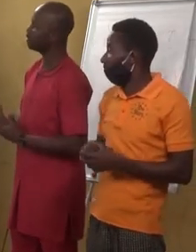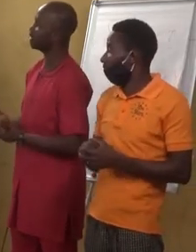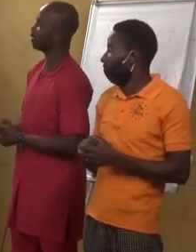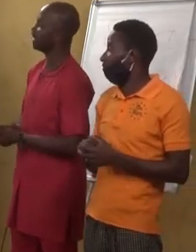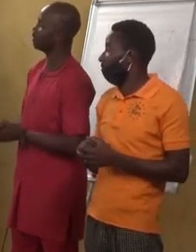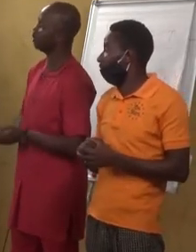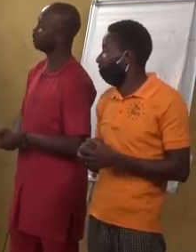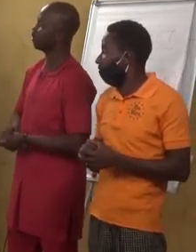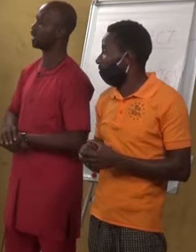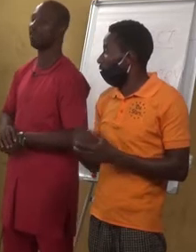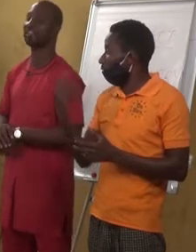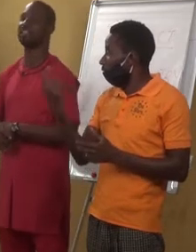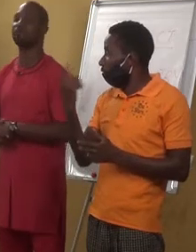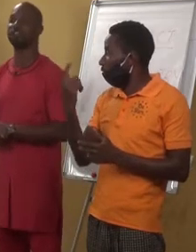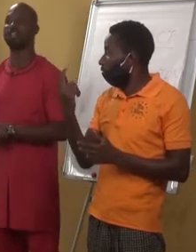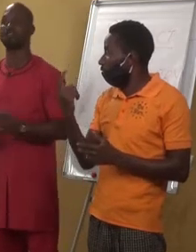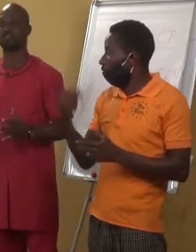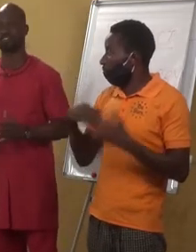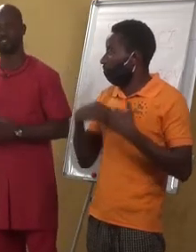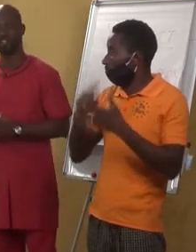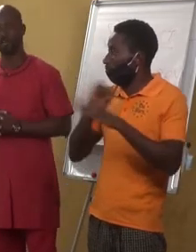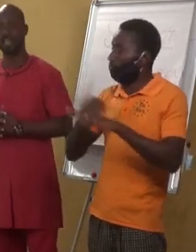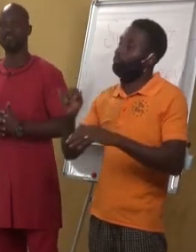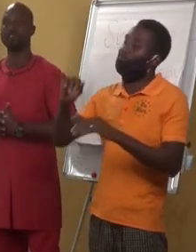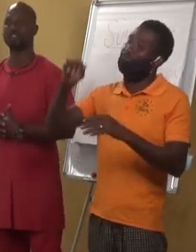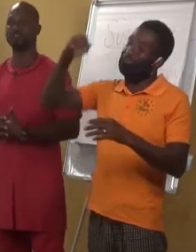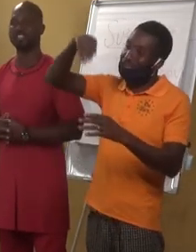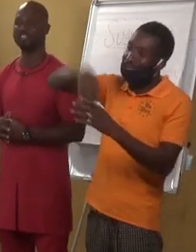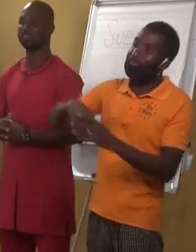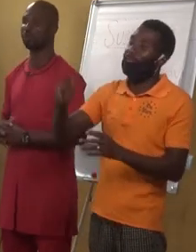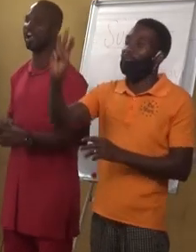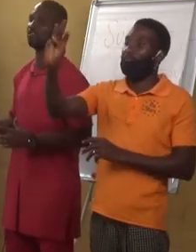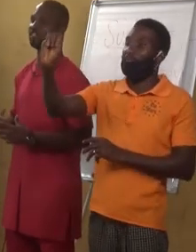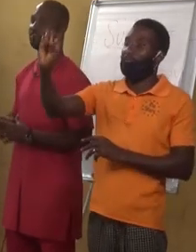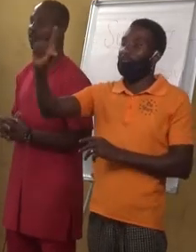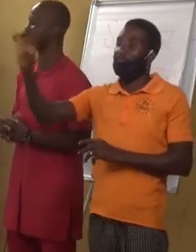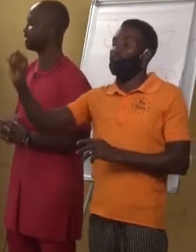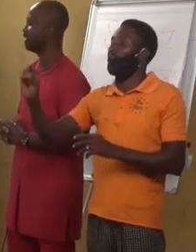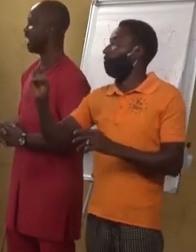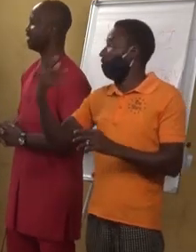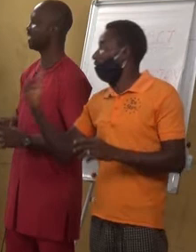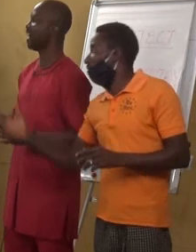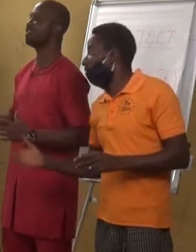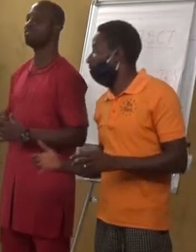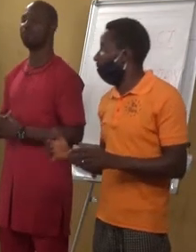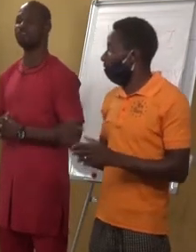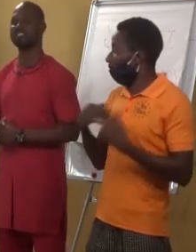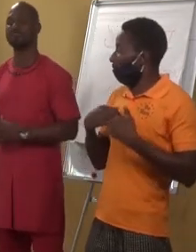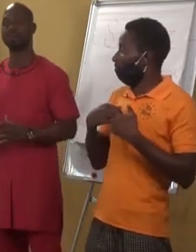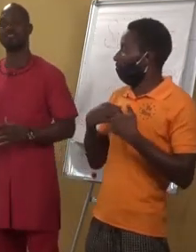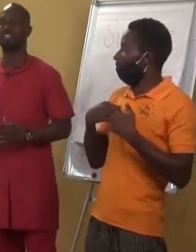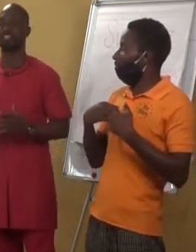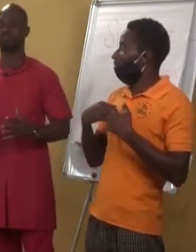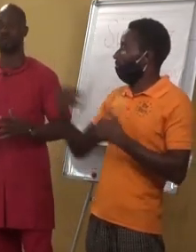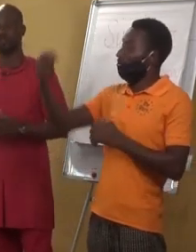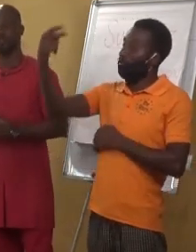colleague Mr. Williams also talked about intermolecular forces, where he majored into hydrogen bond. And he said hydrogen bond is a